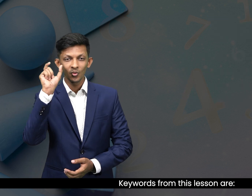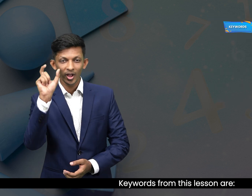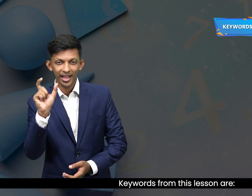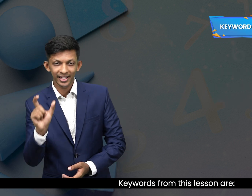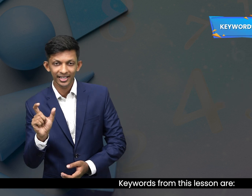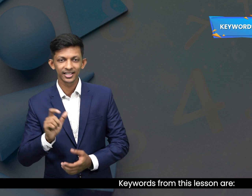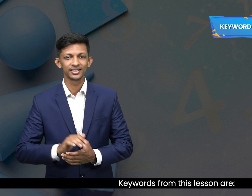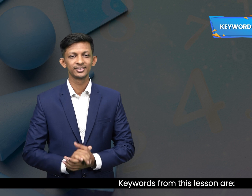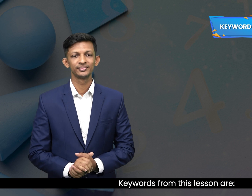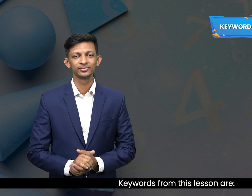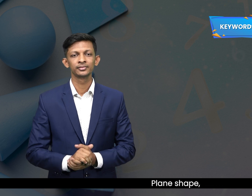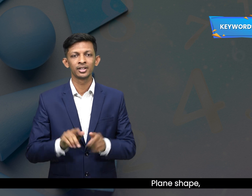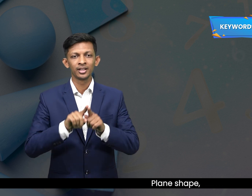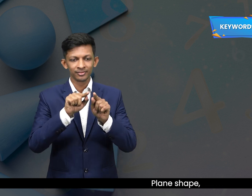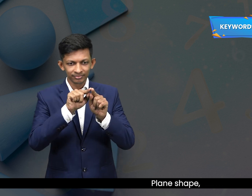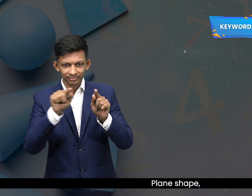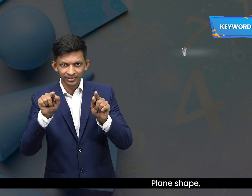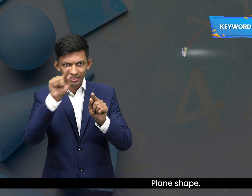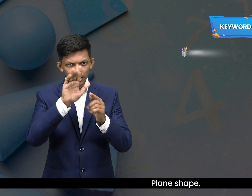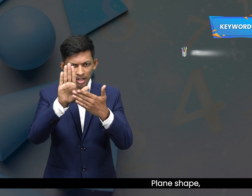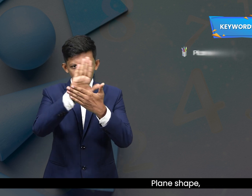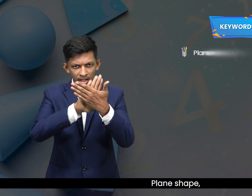Keywords from this lesson are plane shape,